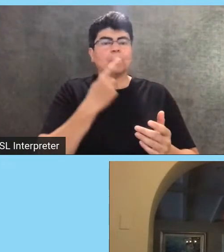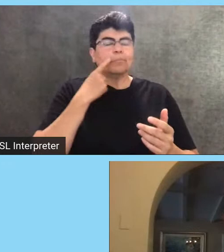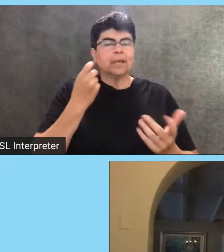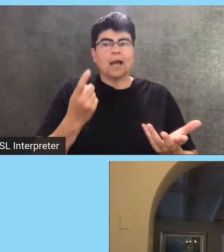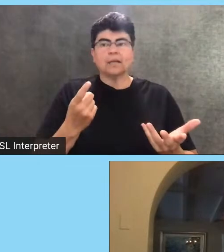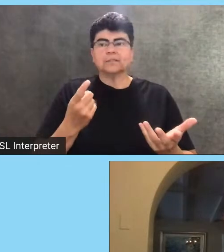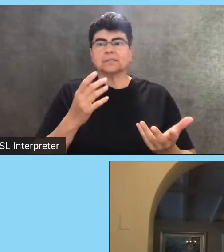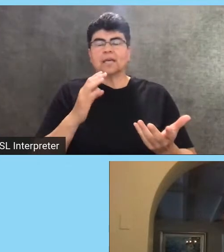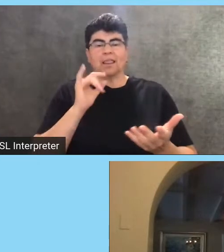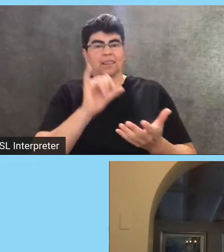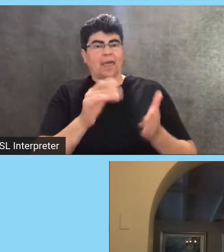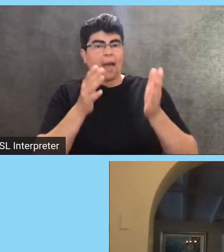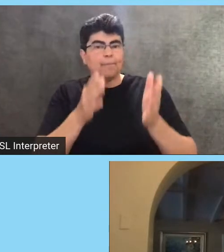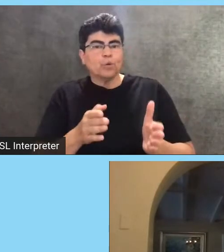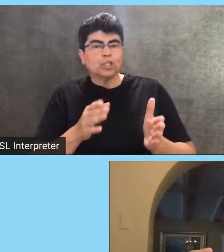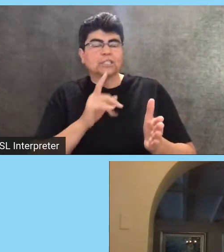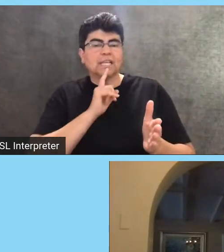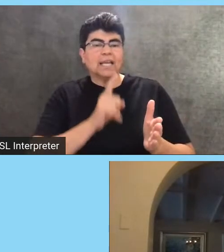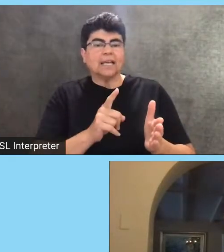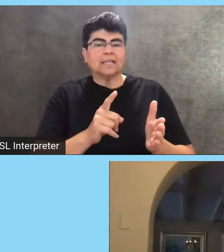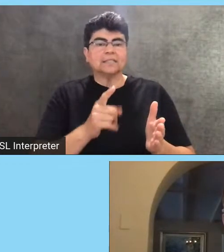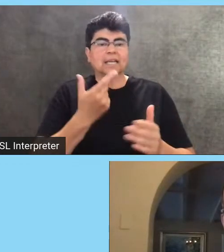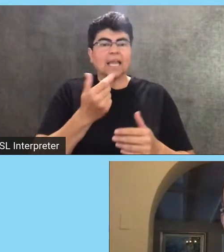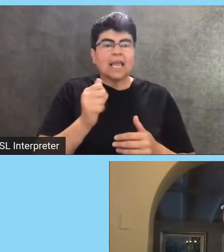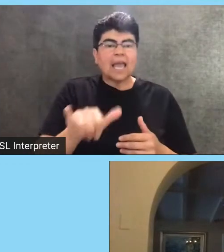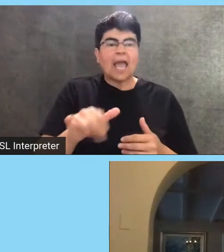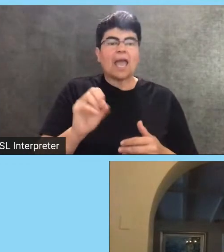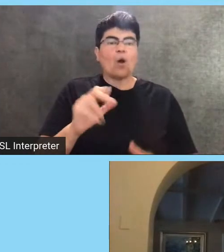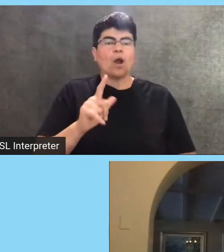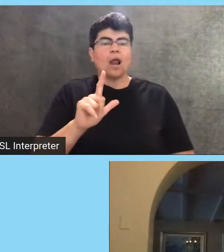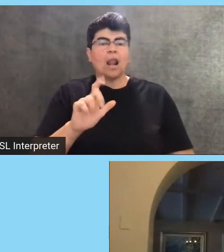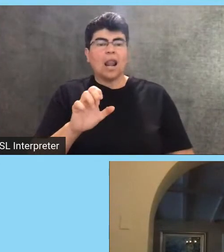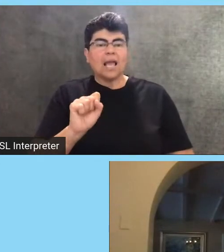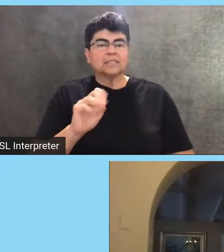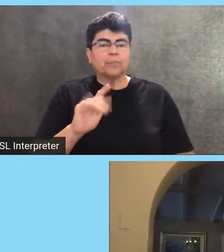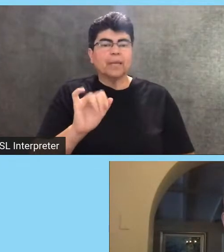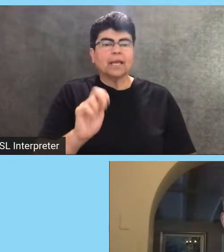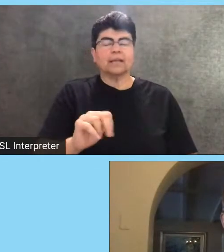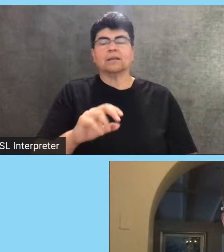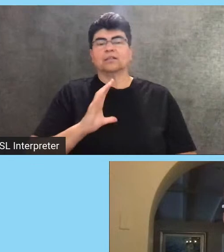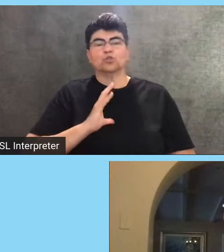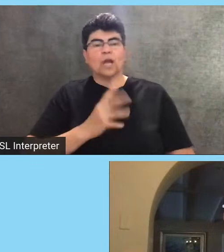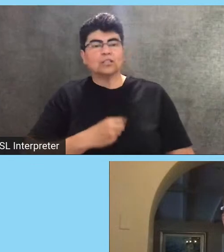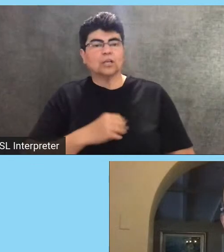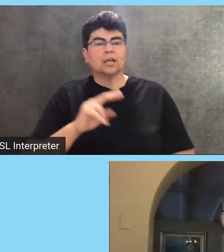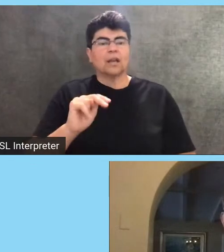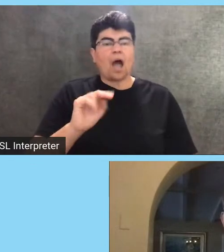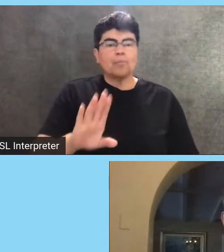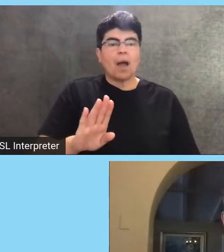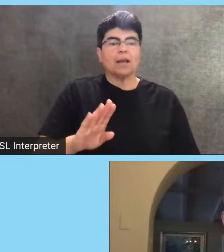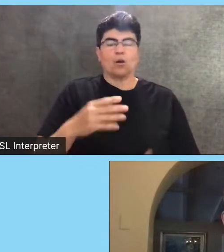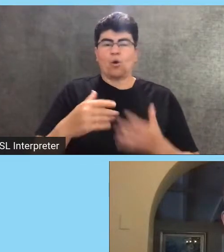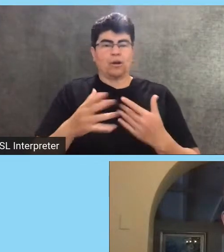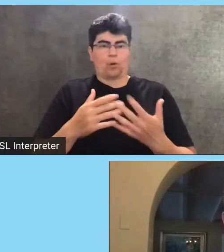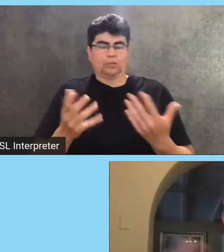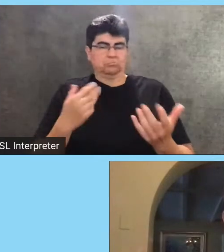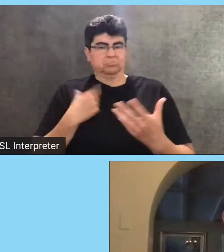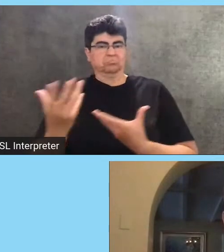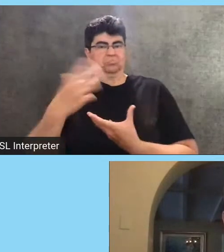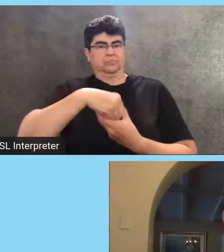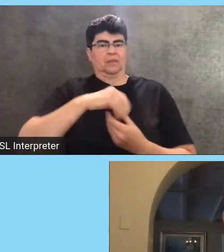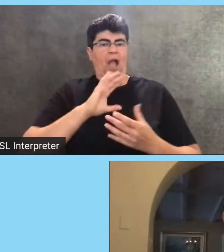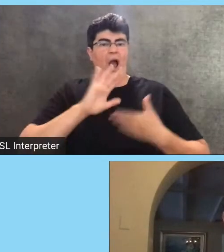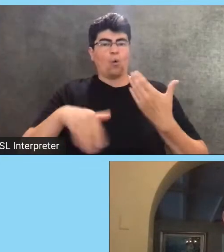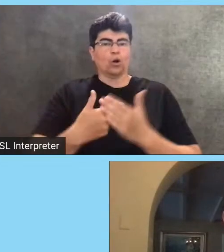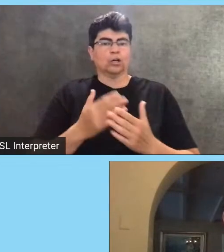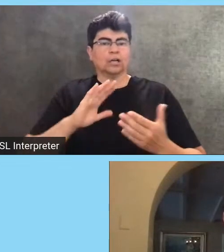because that person is gay or lesbian or transgender or non-binary or otherwise a member of our community,